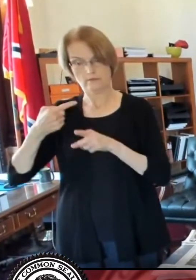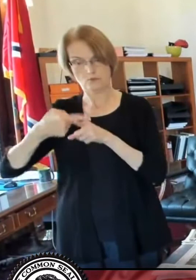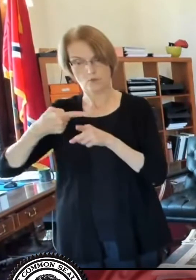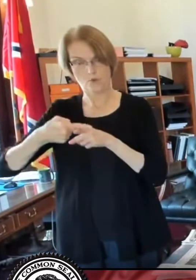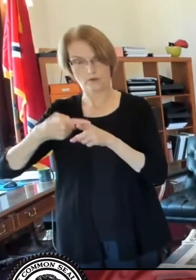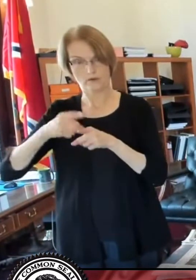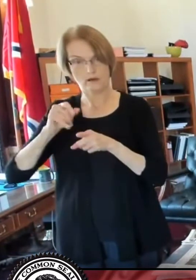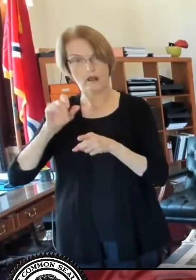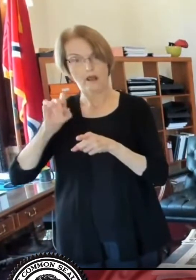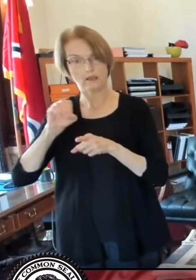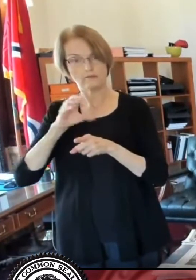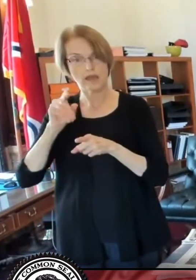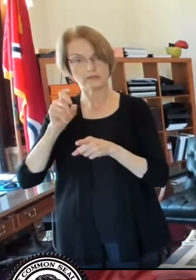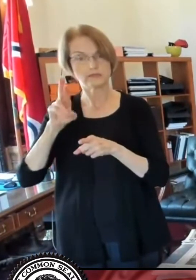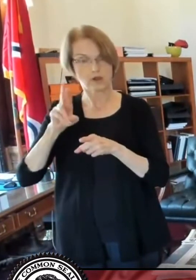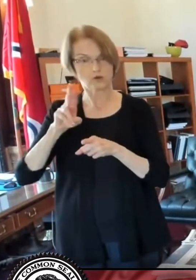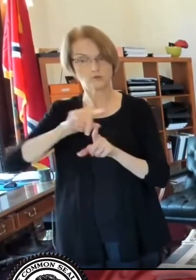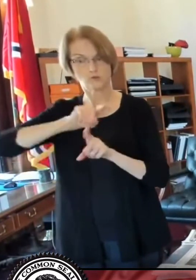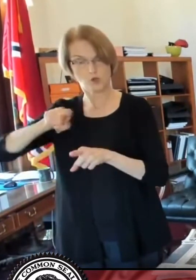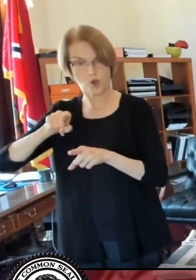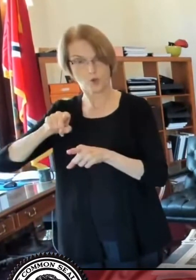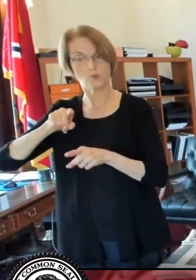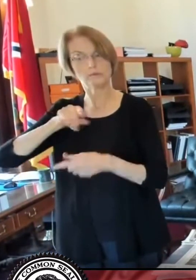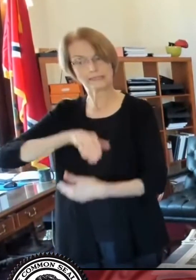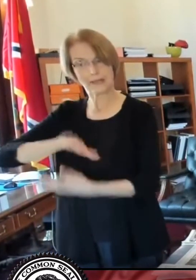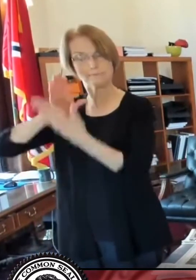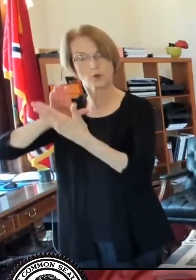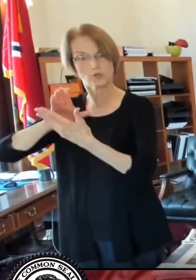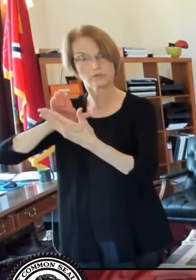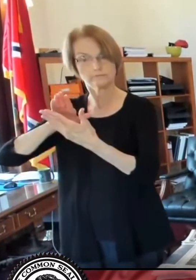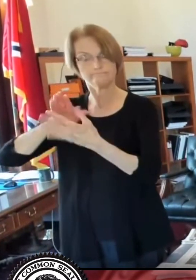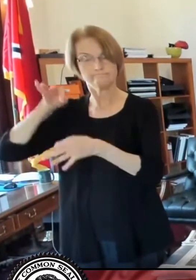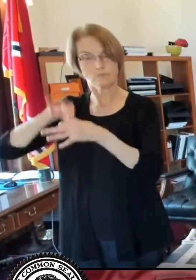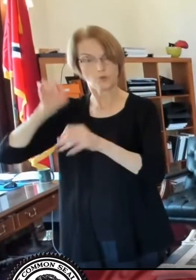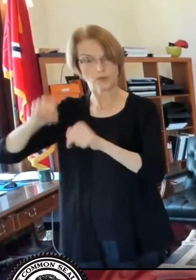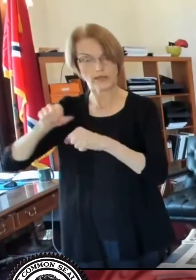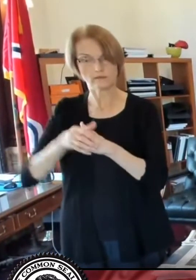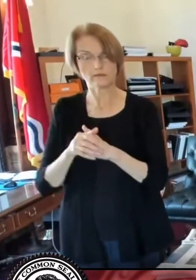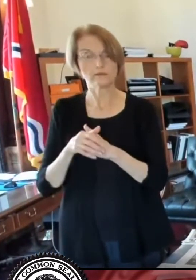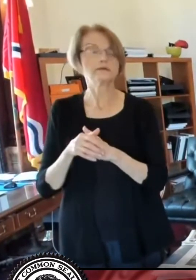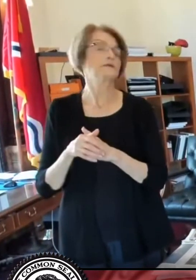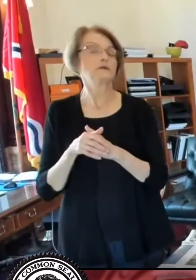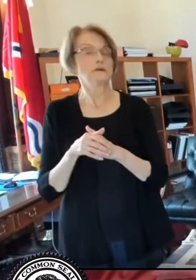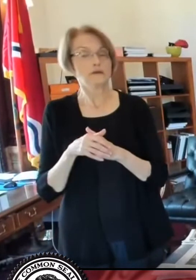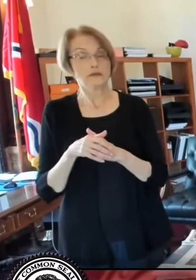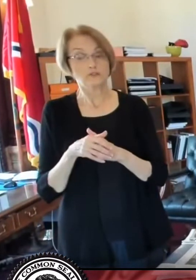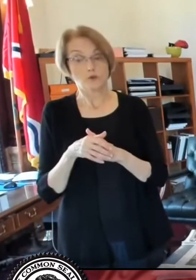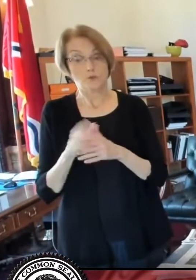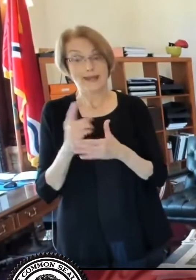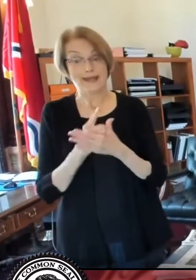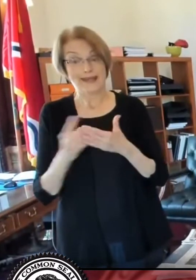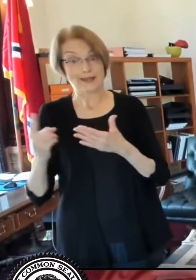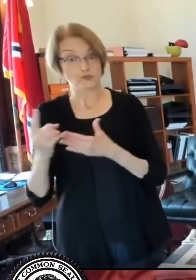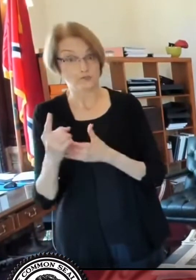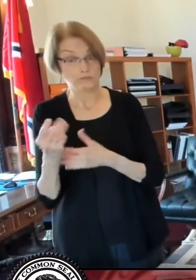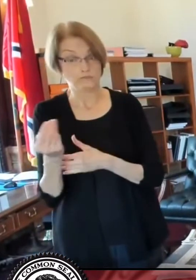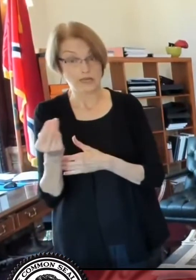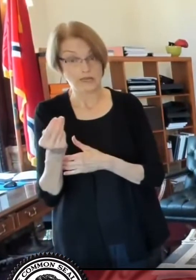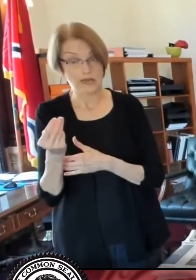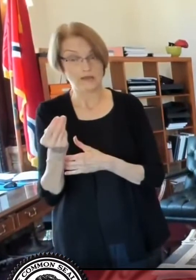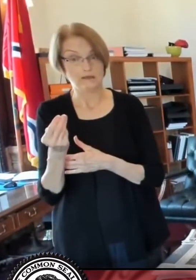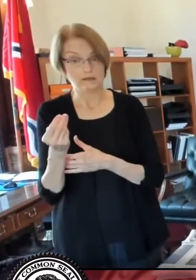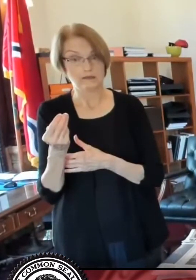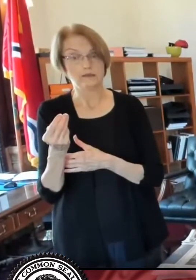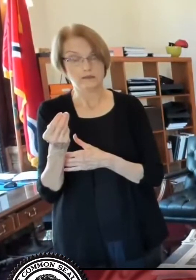Tucker. I know a number of people who have done that. Beginning a week from today, you'll be able to vote